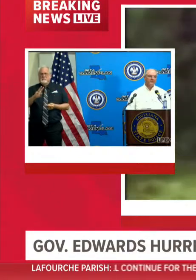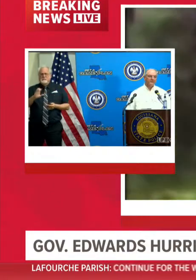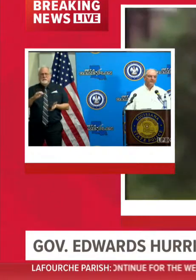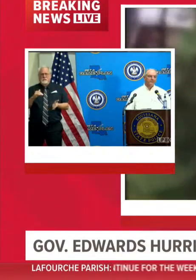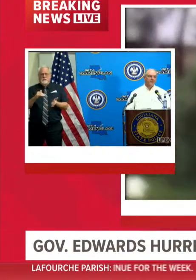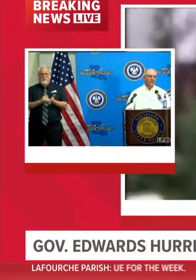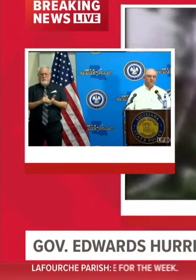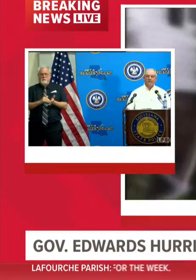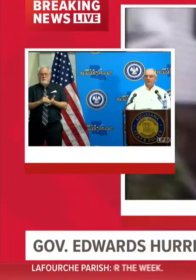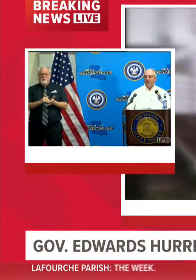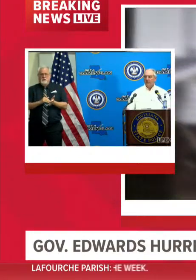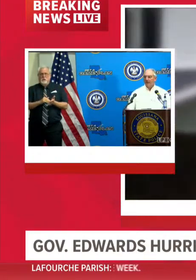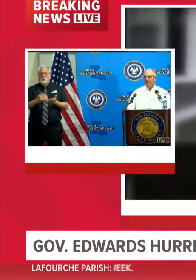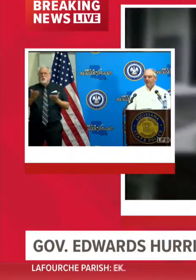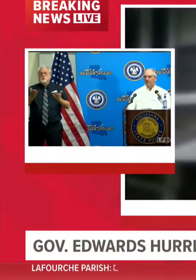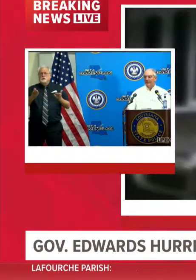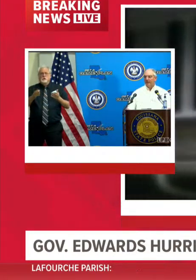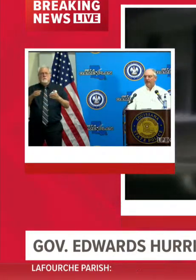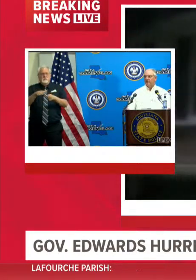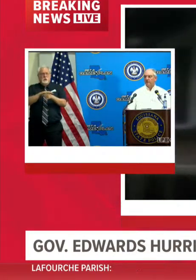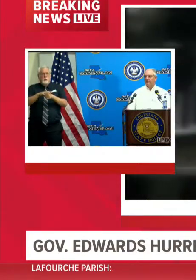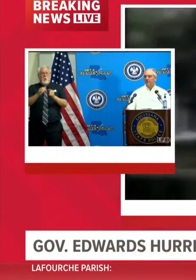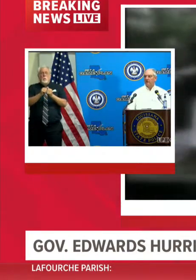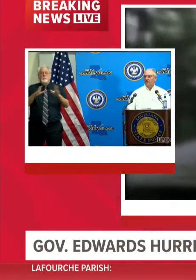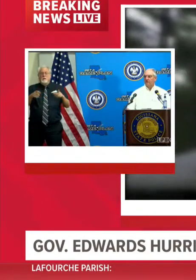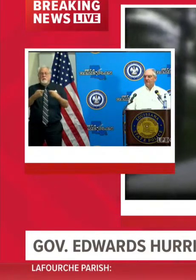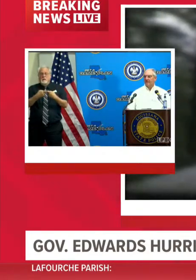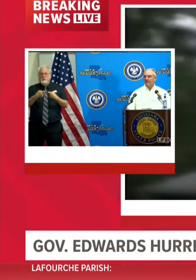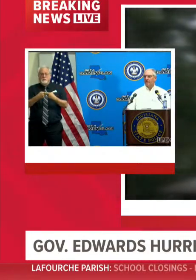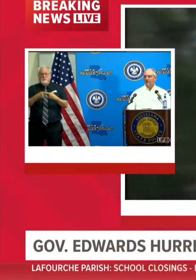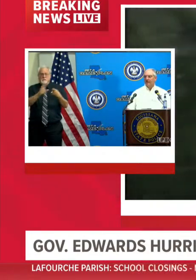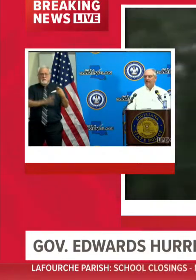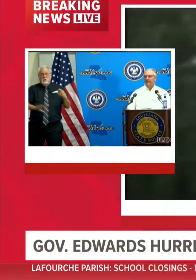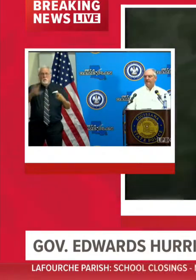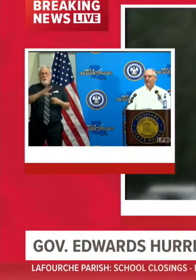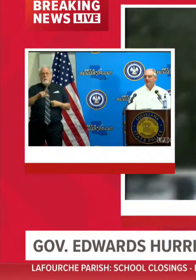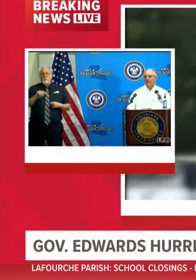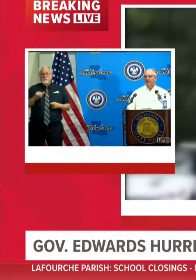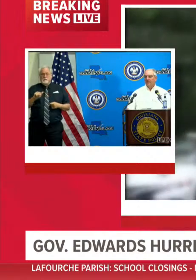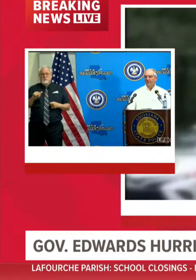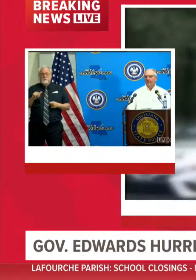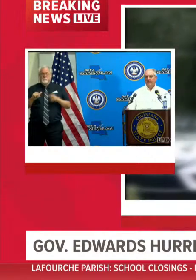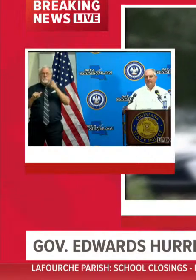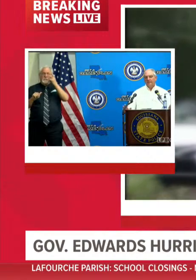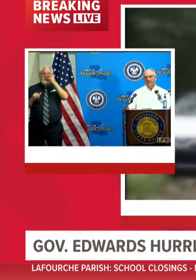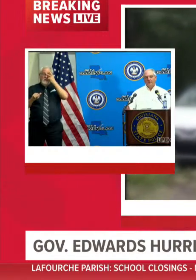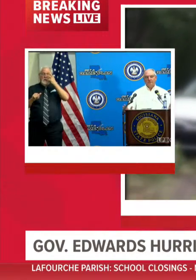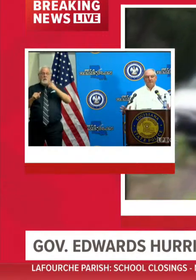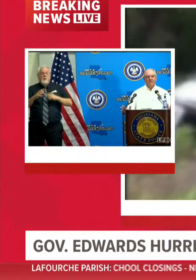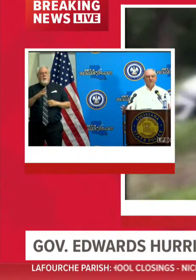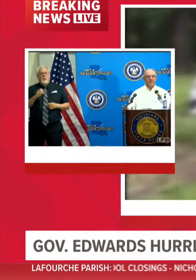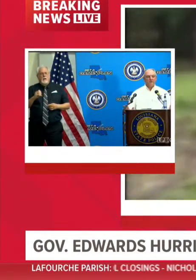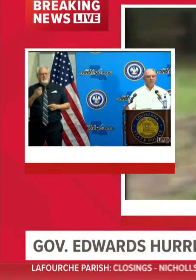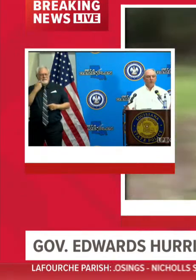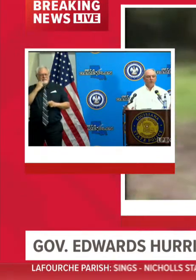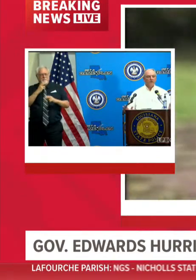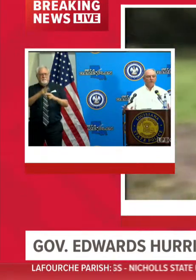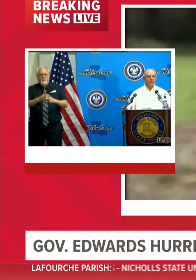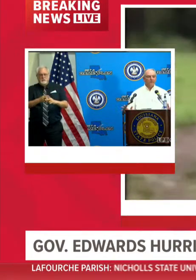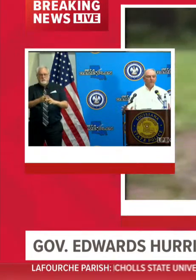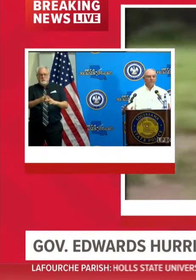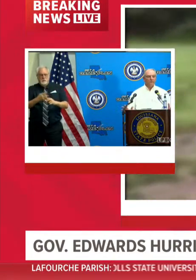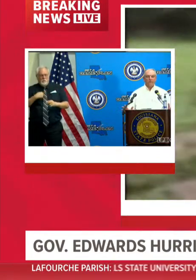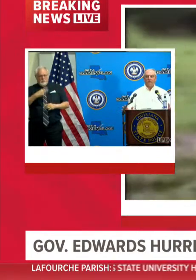600,000 service locations without electricity across the state of Louisiana, and if I just mentioned where we